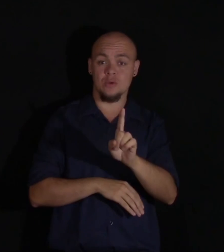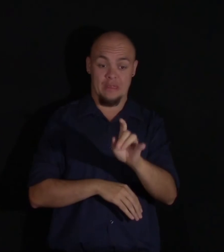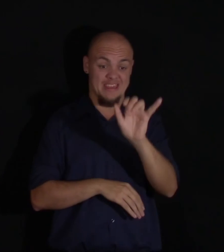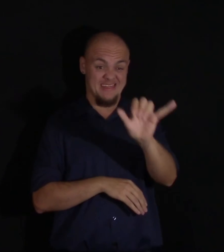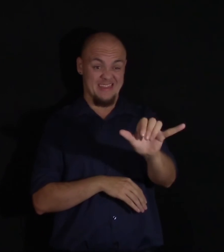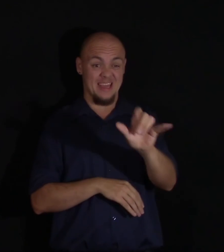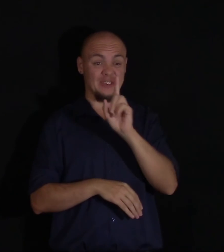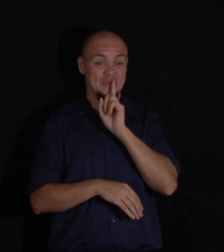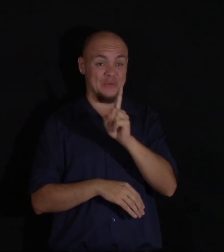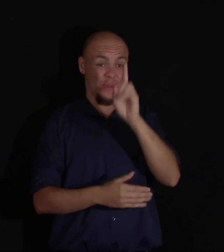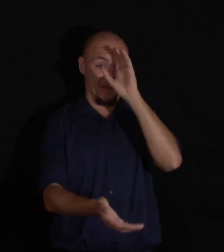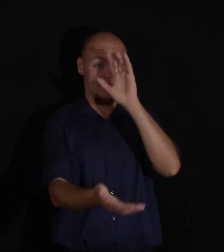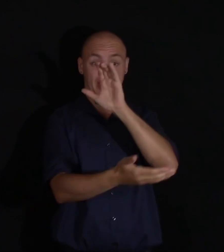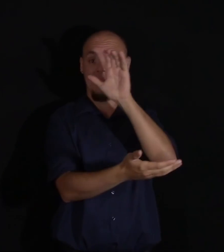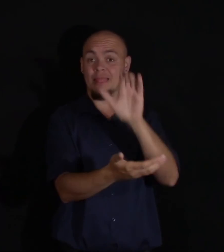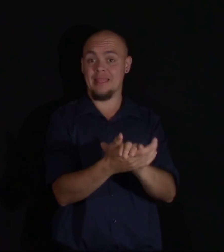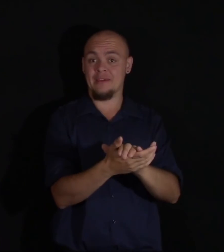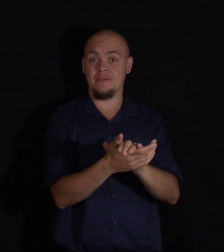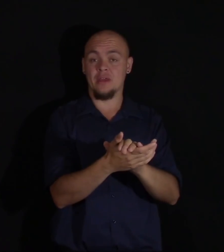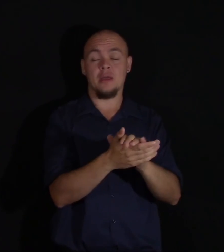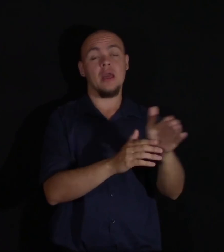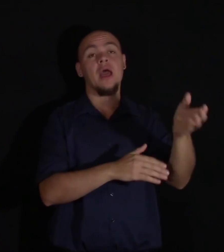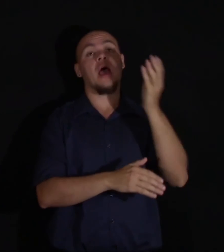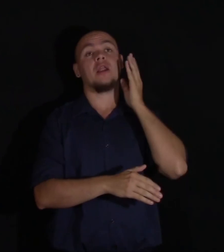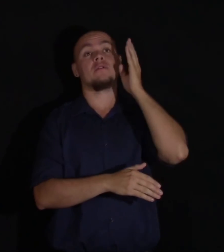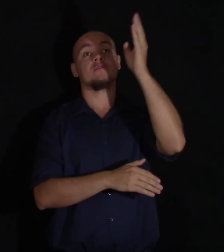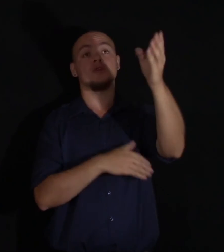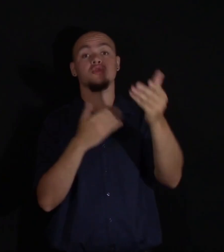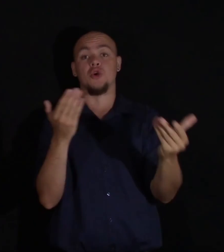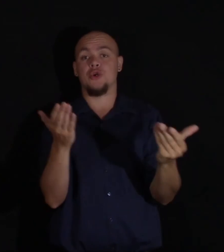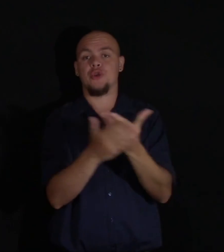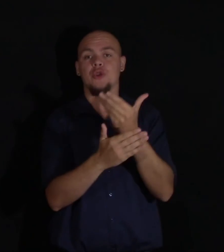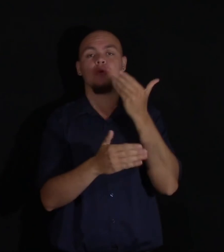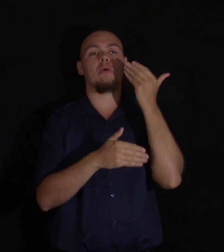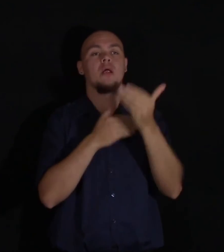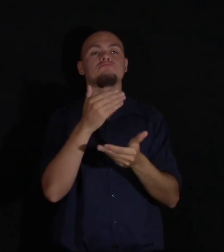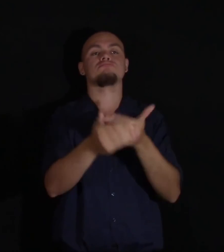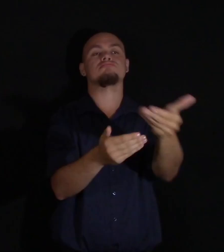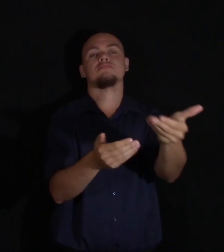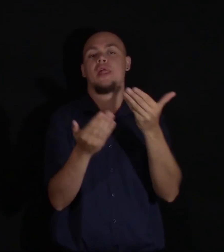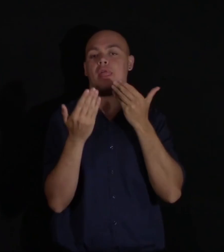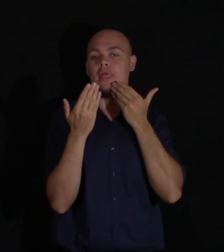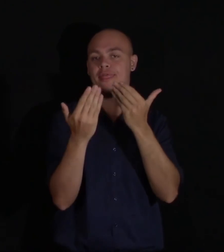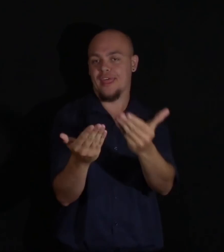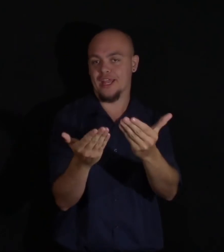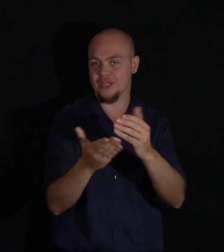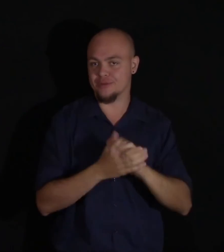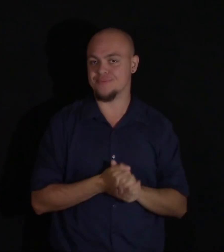truth, and a new future will unfold. Thank you very much.